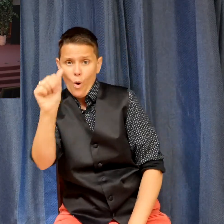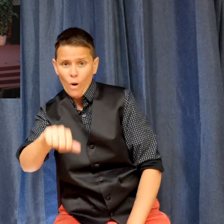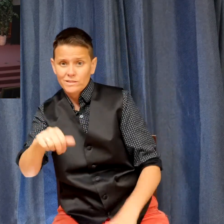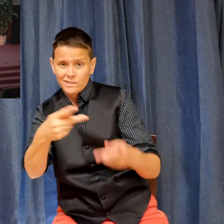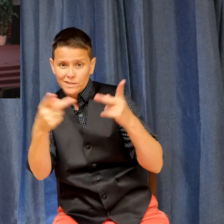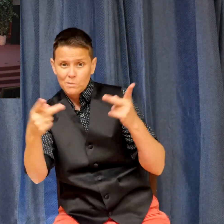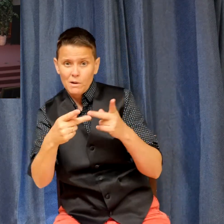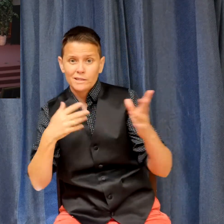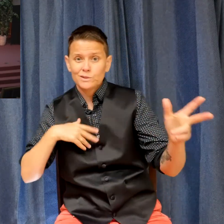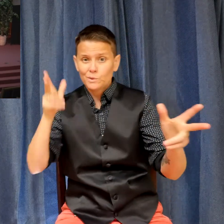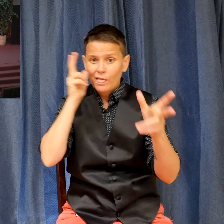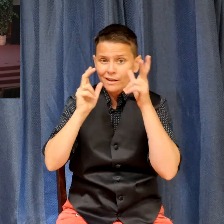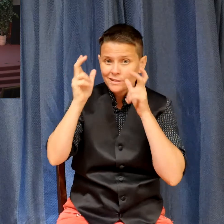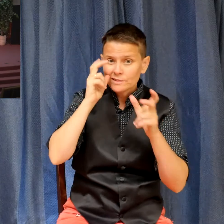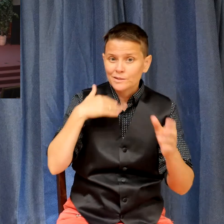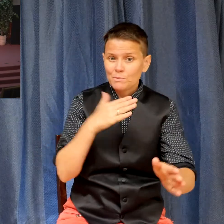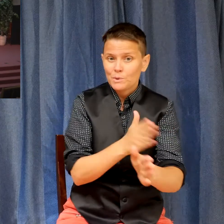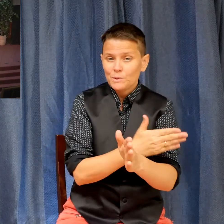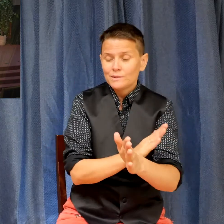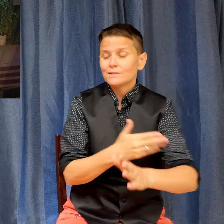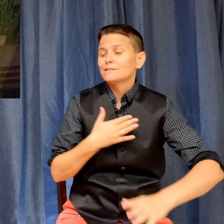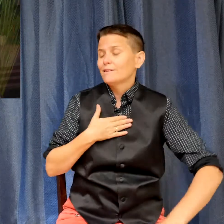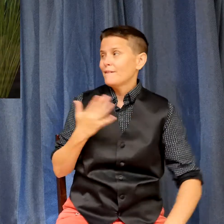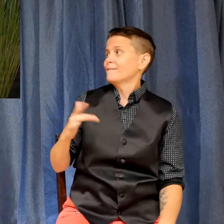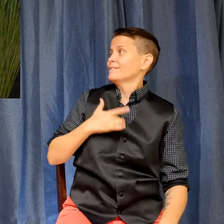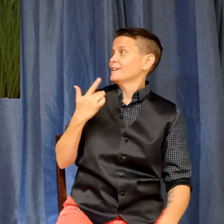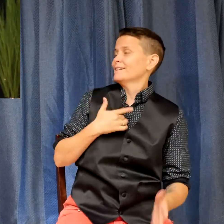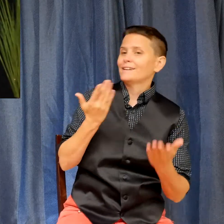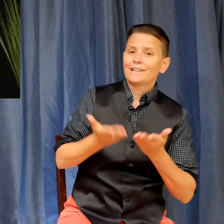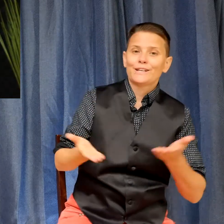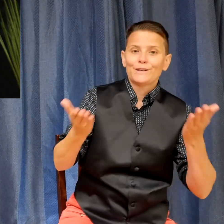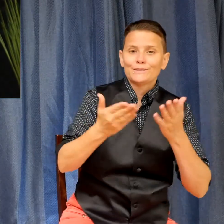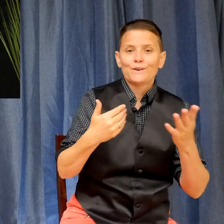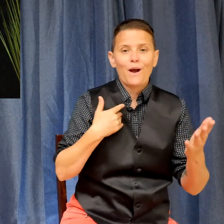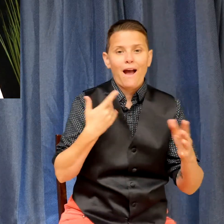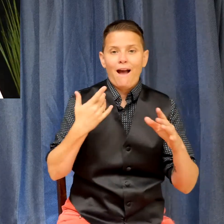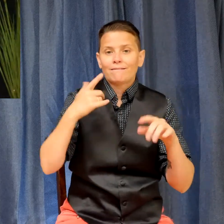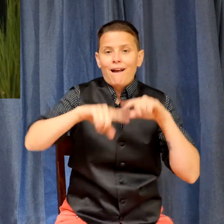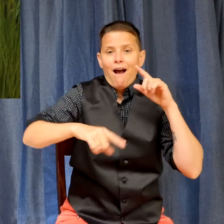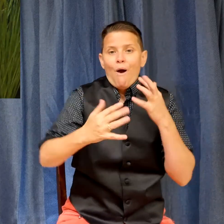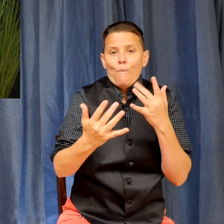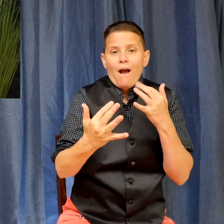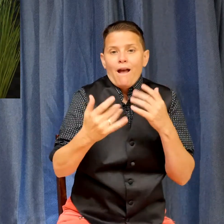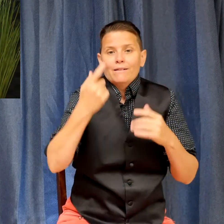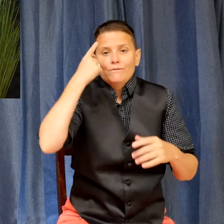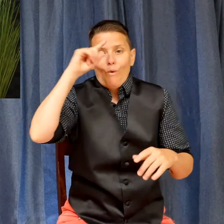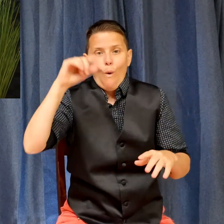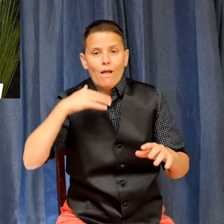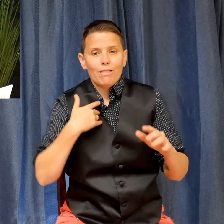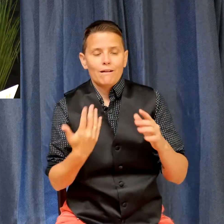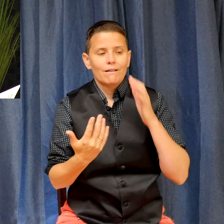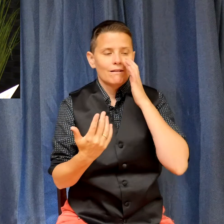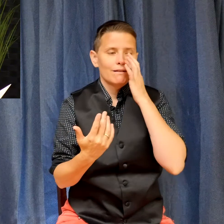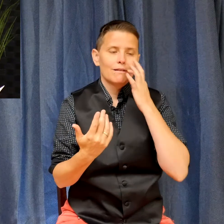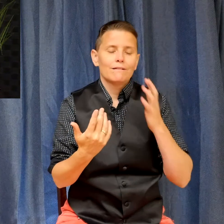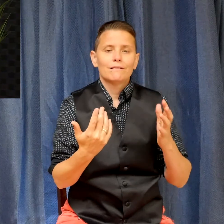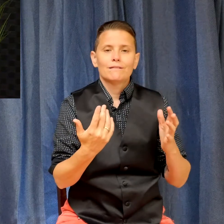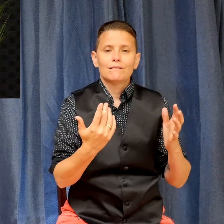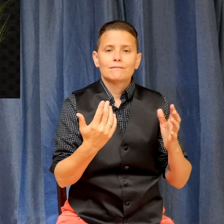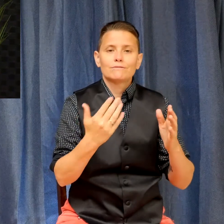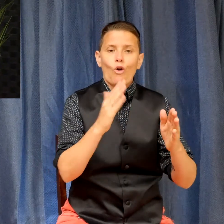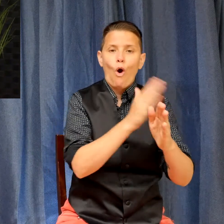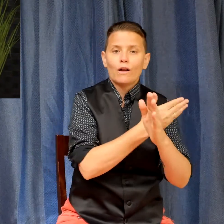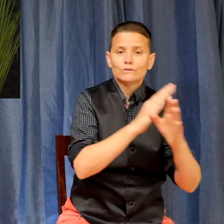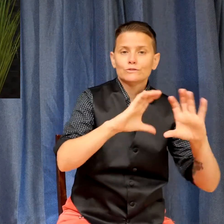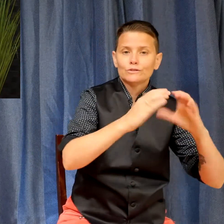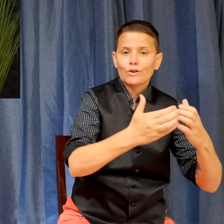was the place for music, and I'm feeling it right here. So I can't wait for the Rhythm and Blues Soul concert on